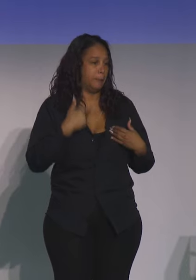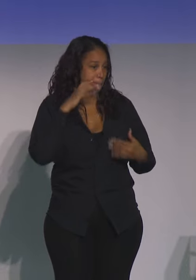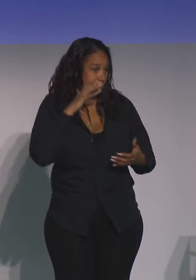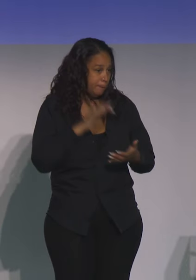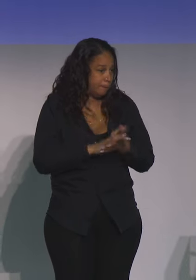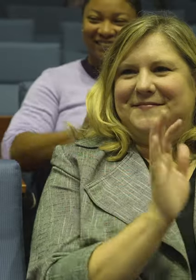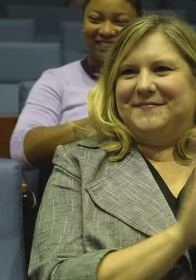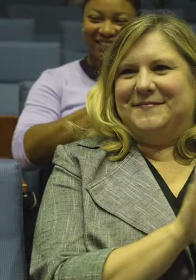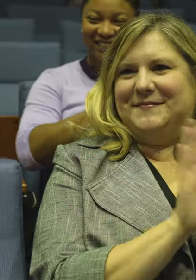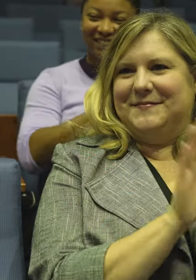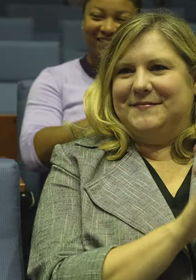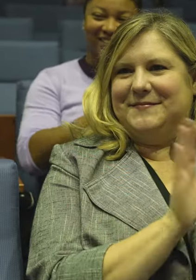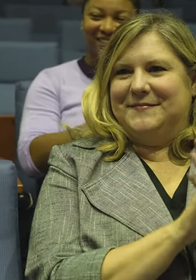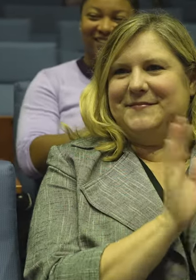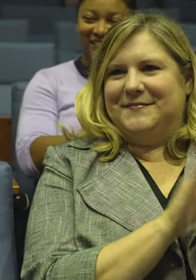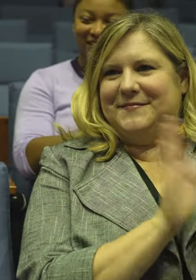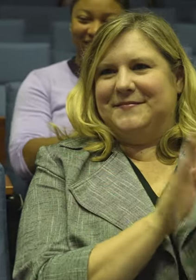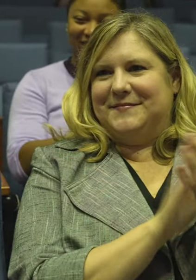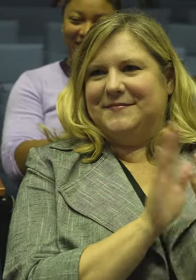here.